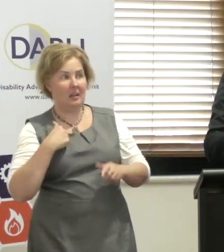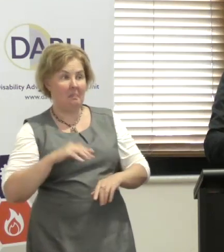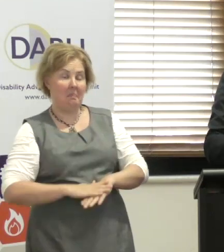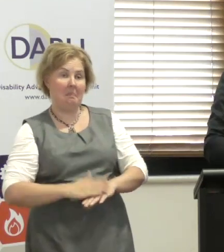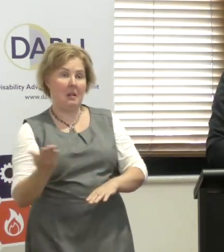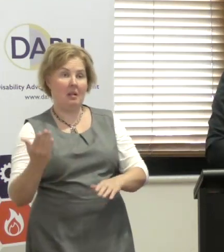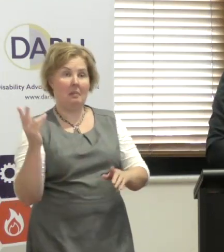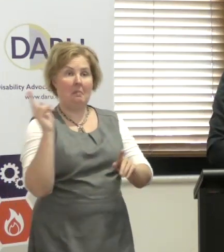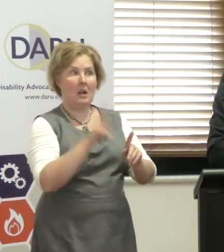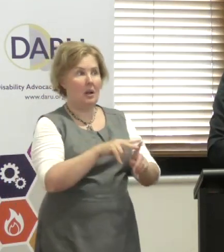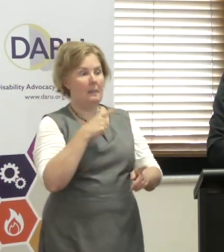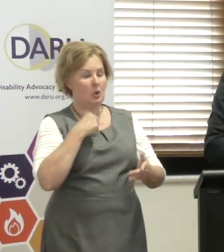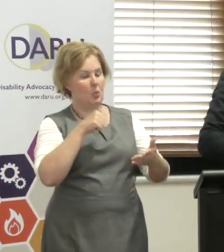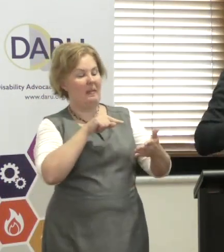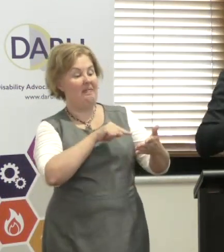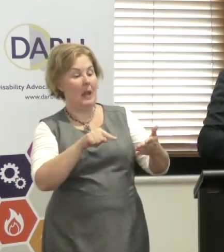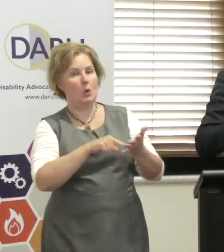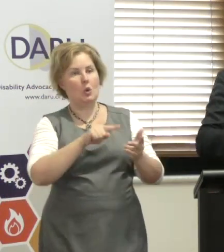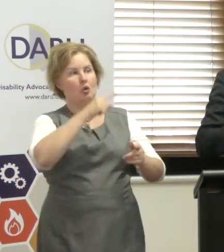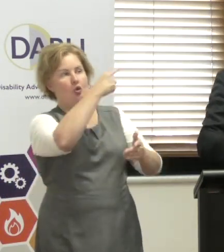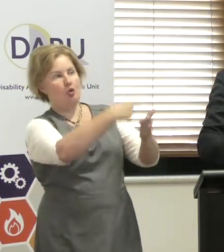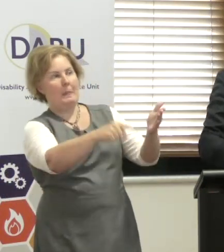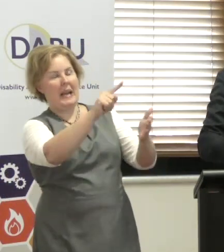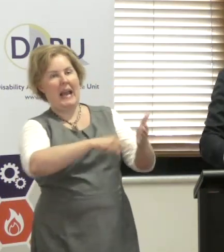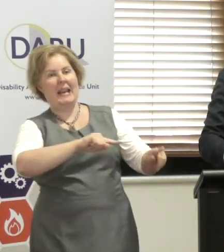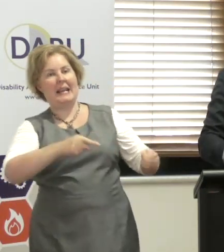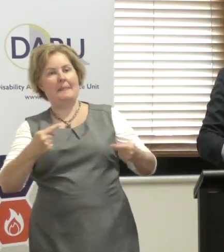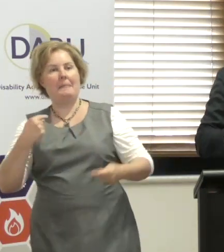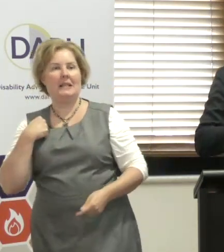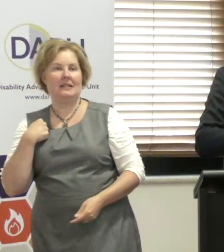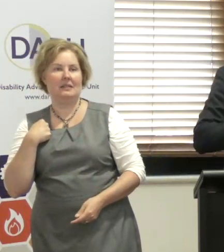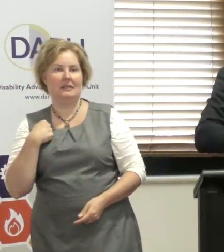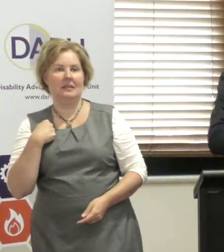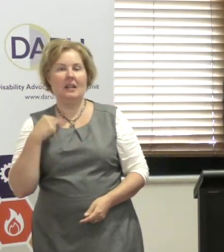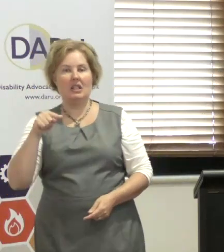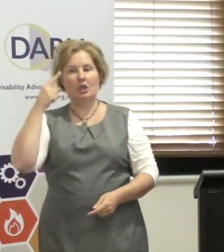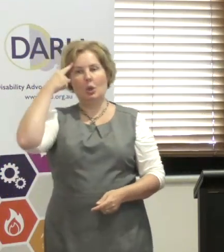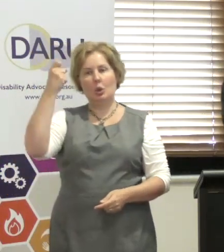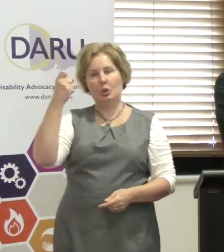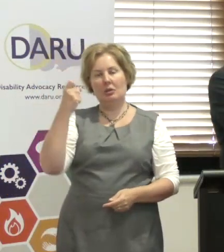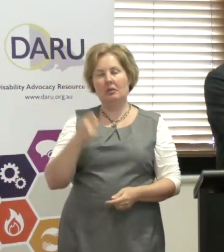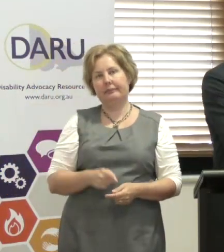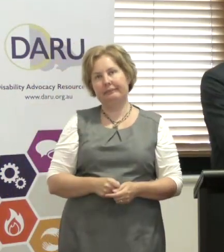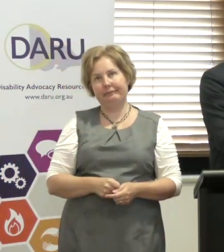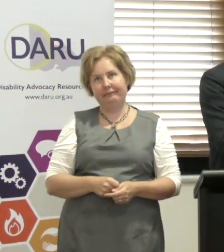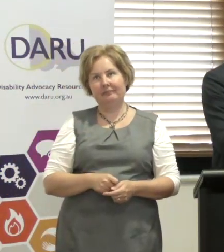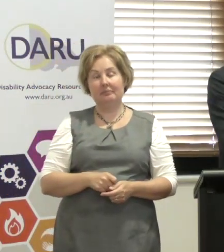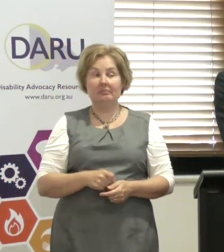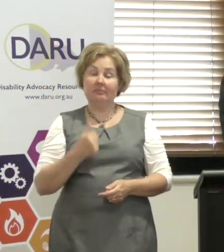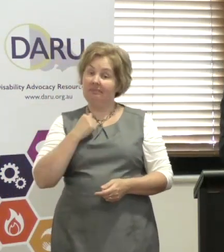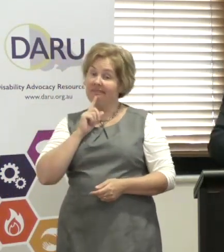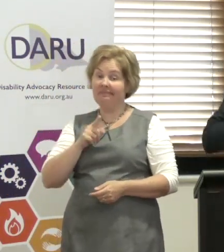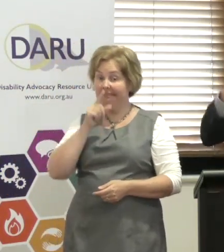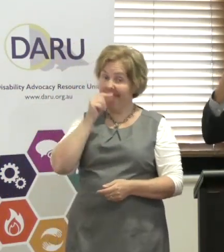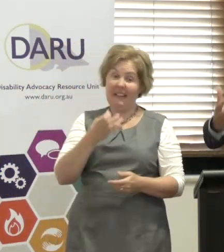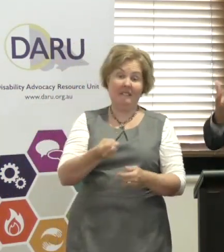they can use that to discriminate against me. So this is this notion of, I said, you can have the best systems in the world and